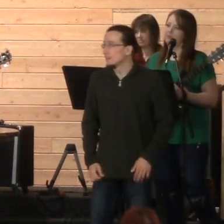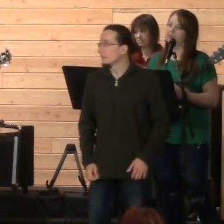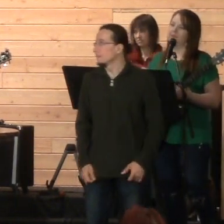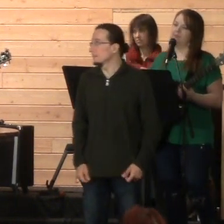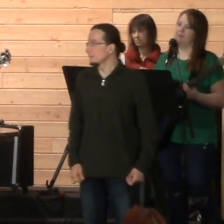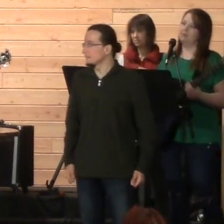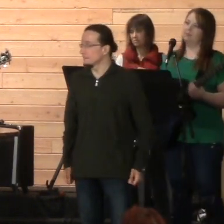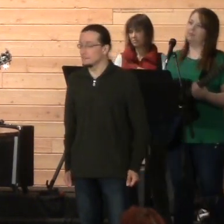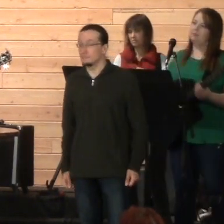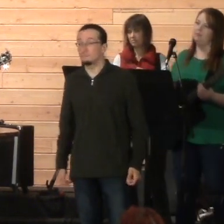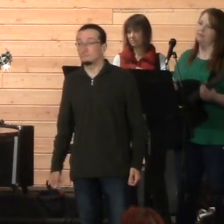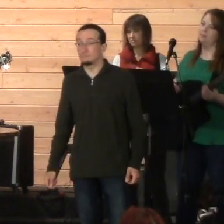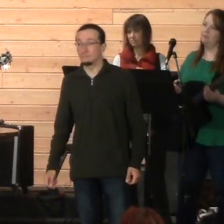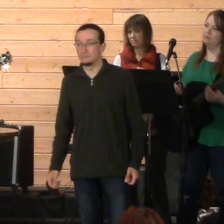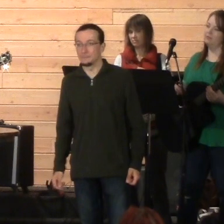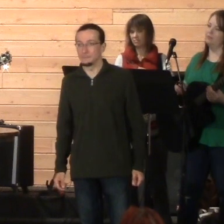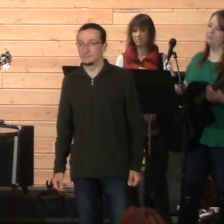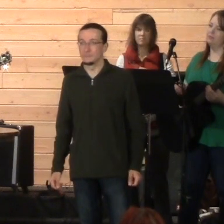There's a world